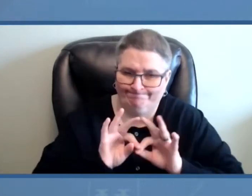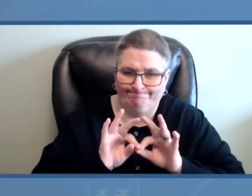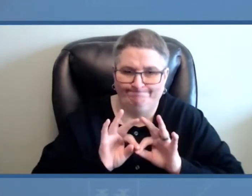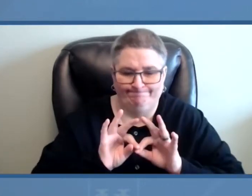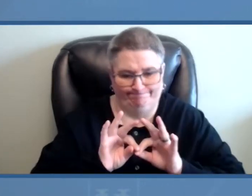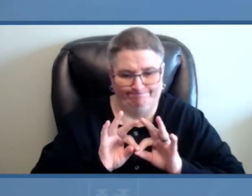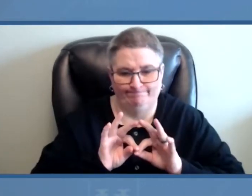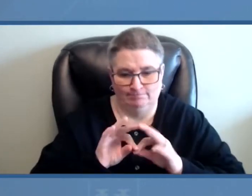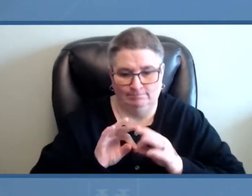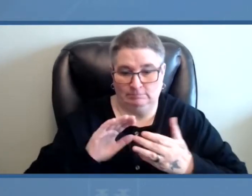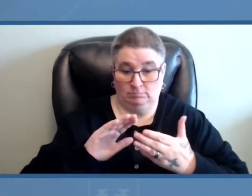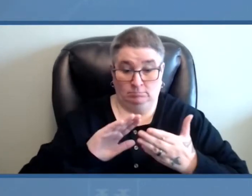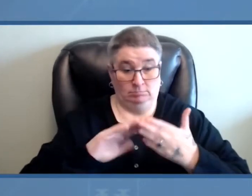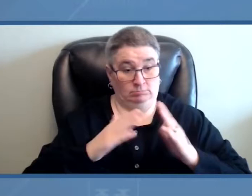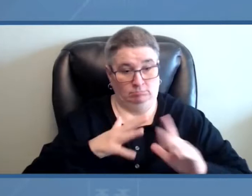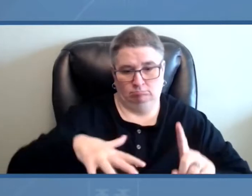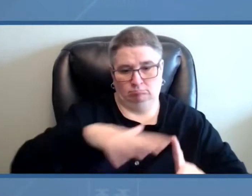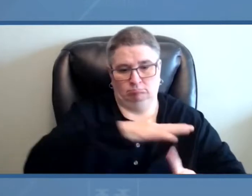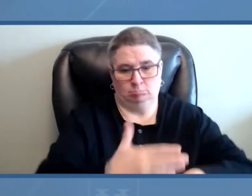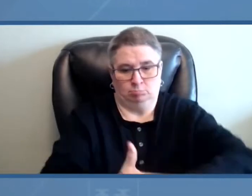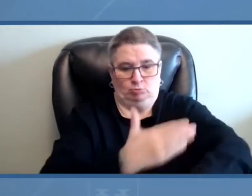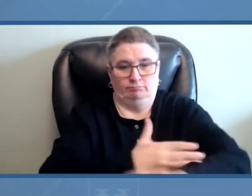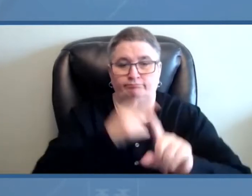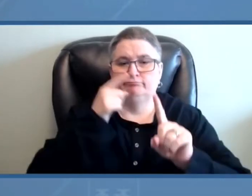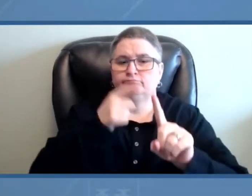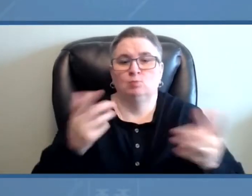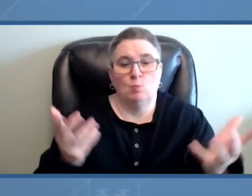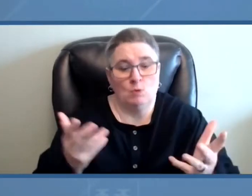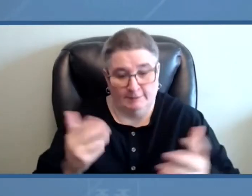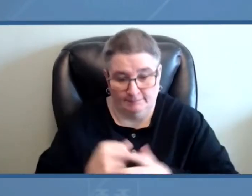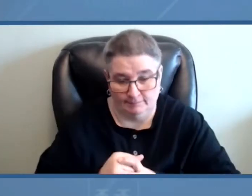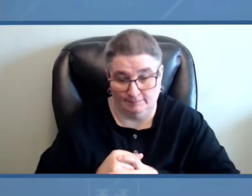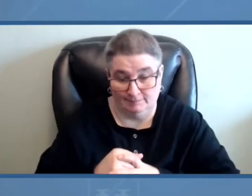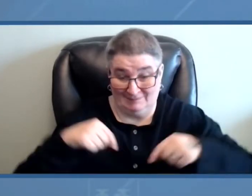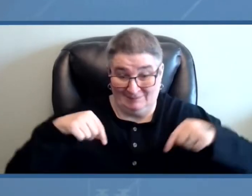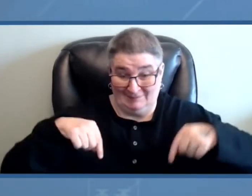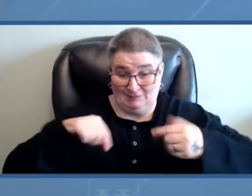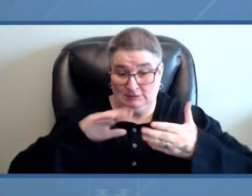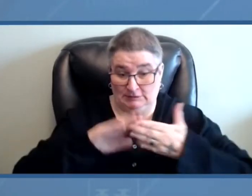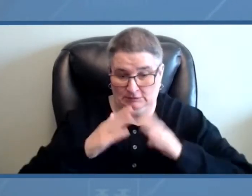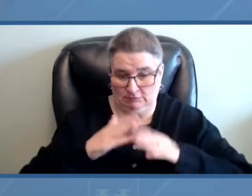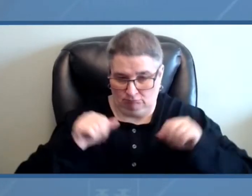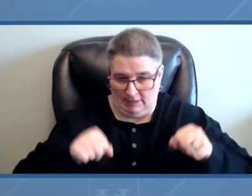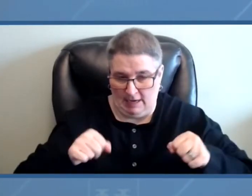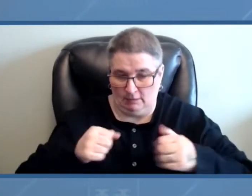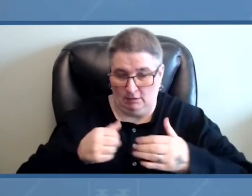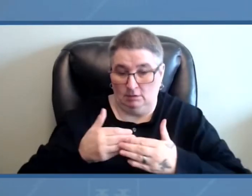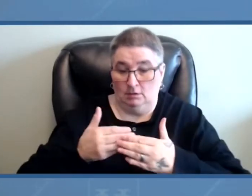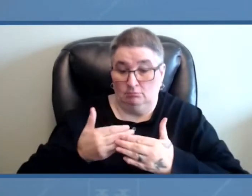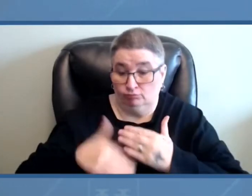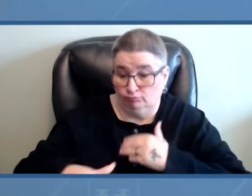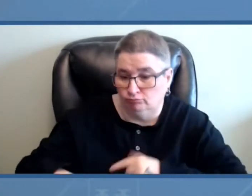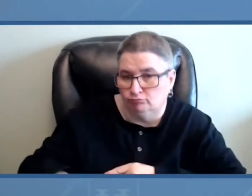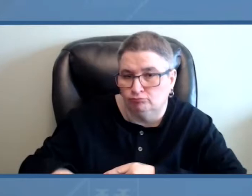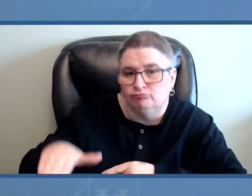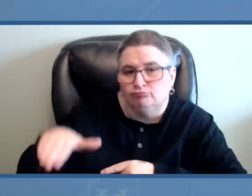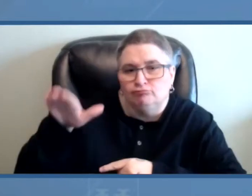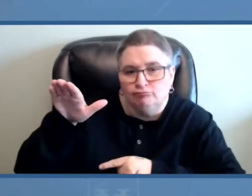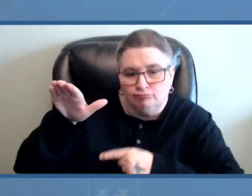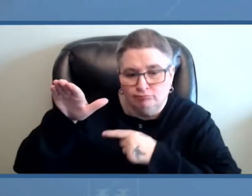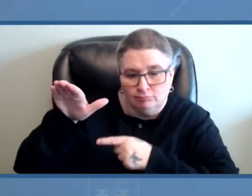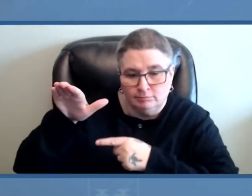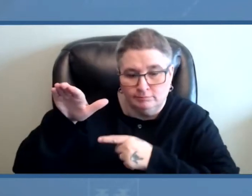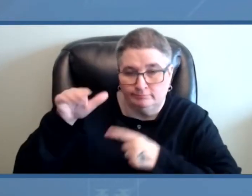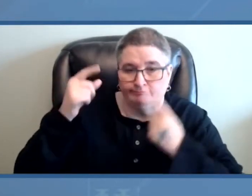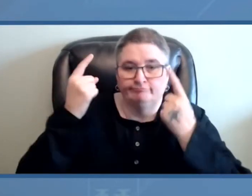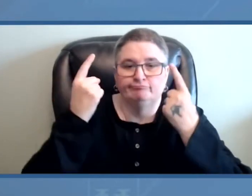in advancing our city's mission to be the best place to raise a child and age